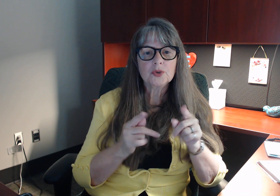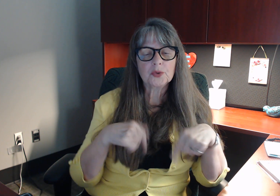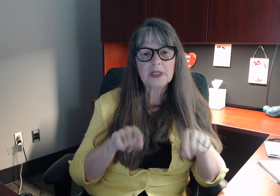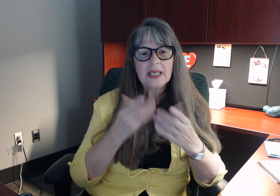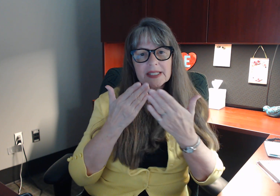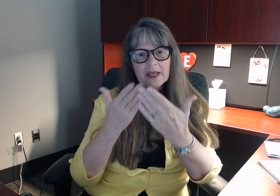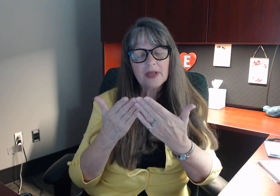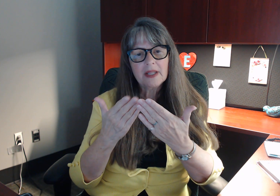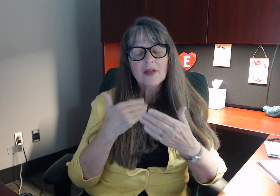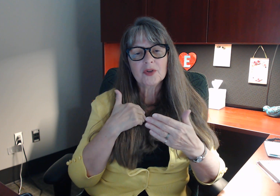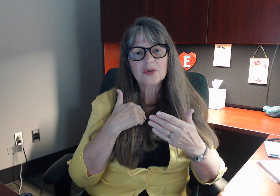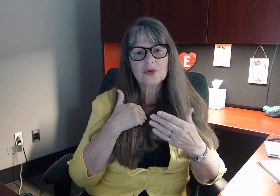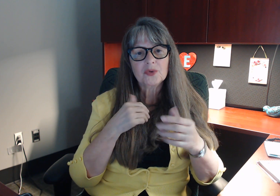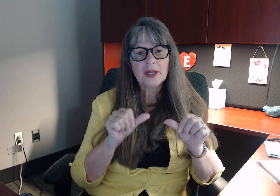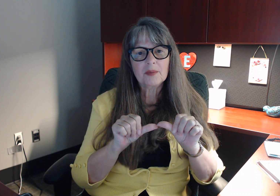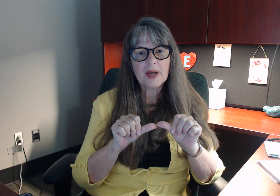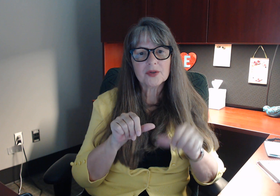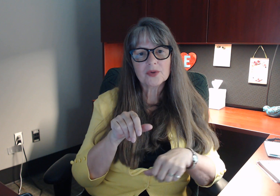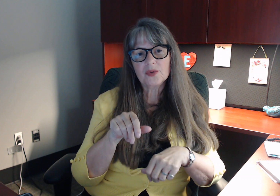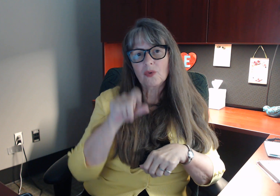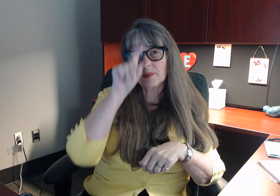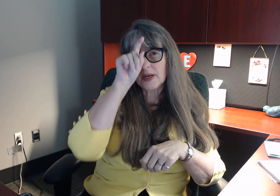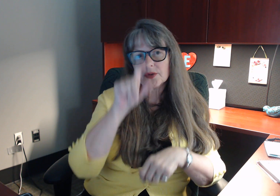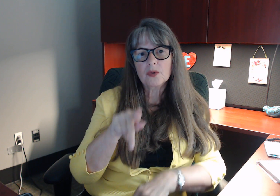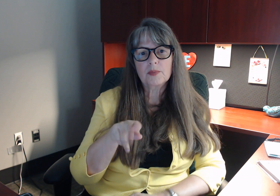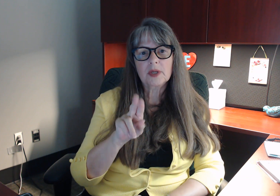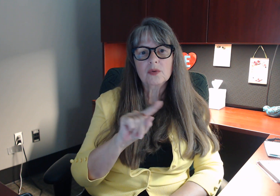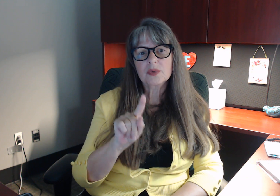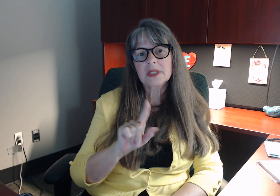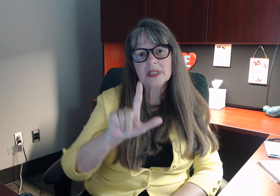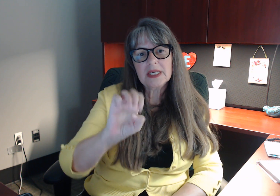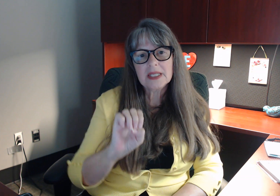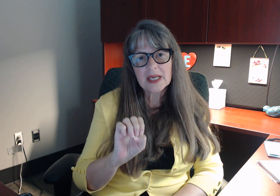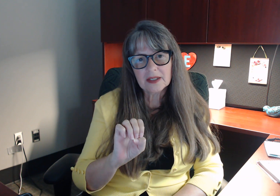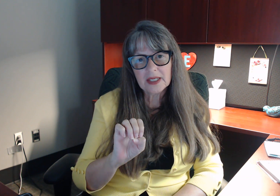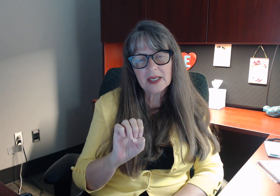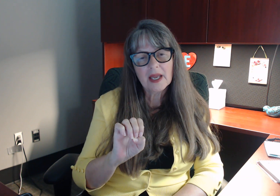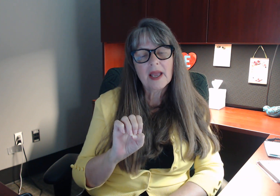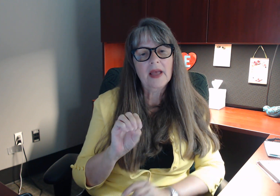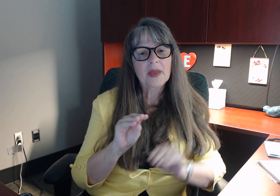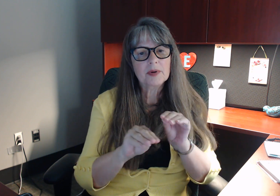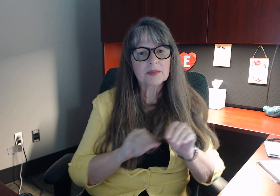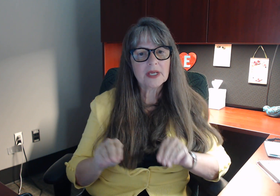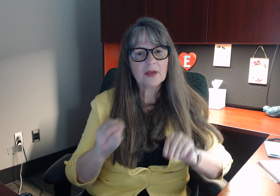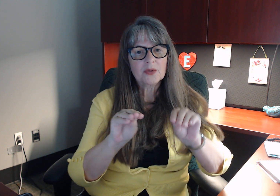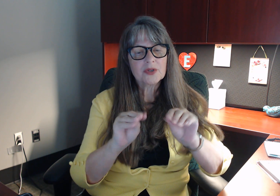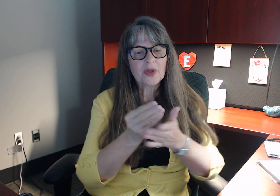during Thanksgiving, they'll do like a puzzle, or puzzle, P-U-Z-Z-L-E, and they put them together, and so they